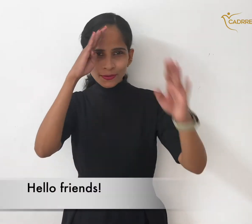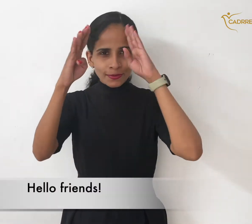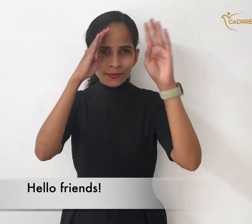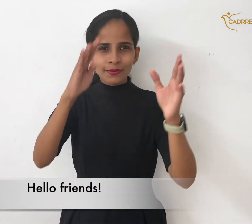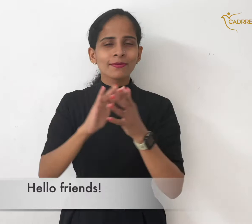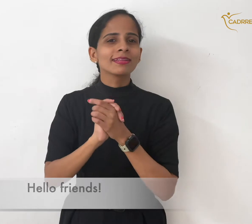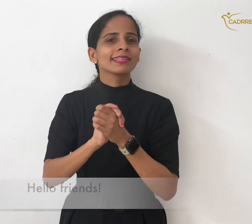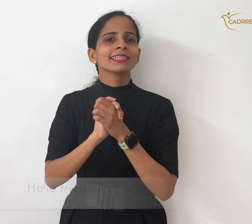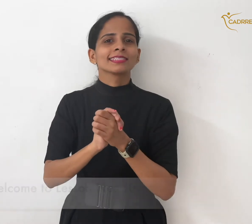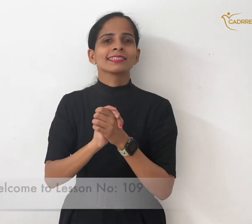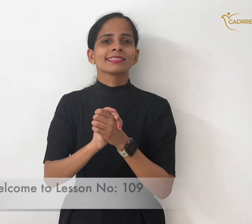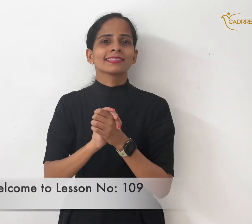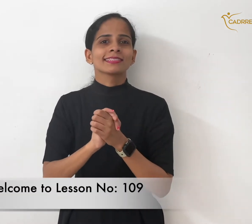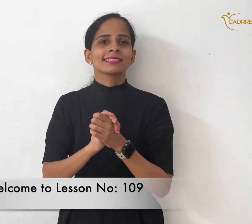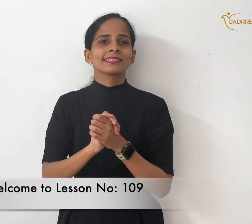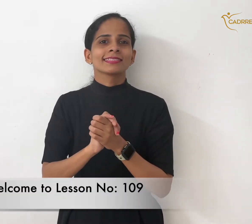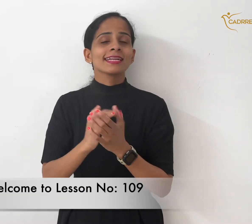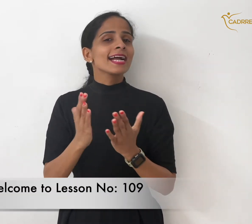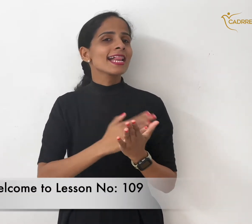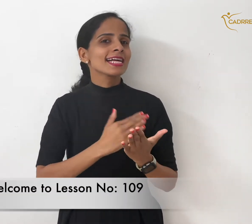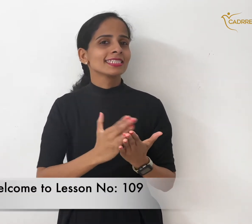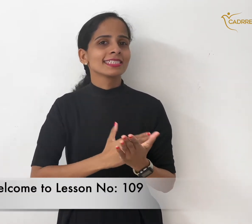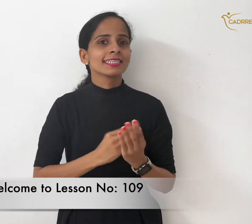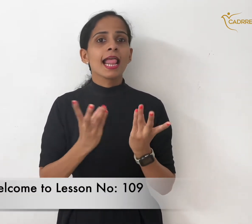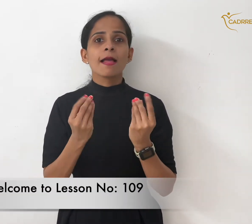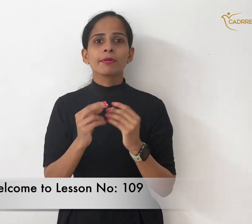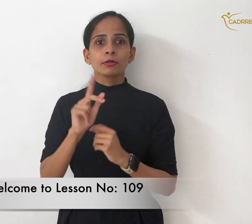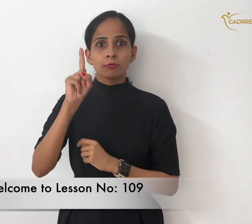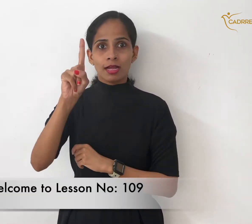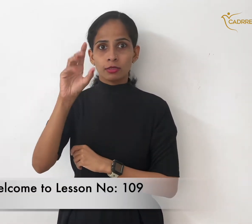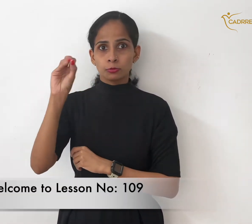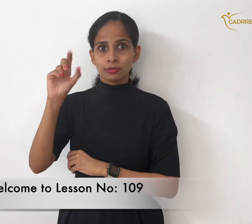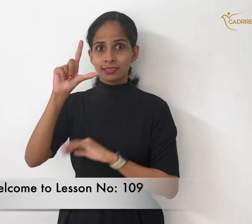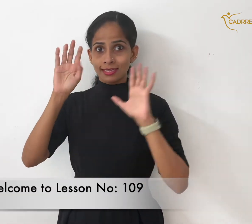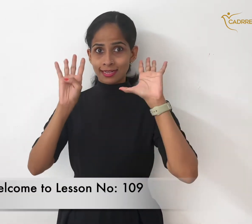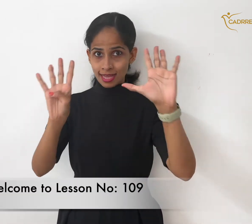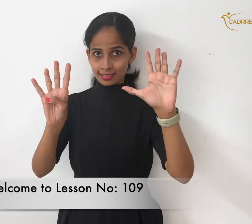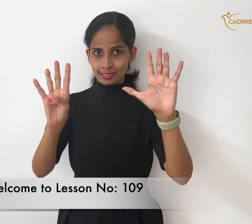Hello friends, welcome to lesson number 109.